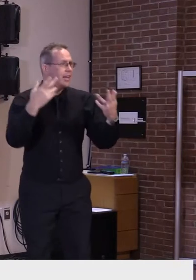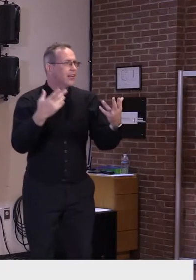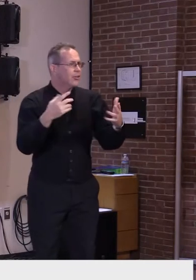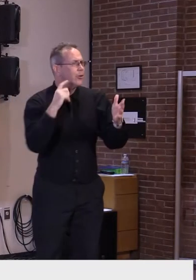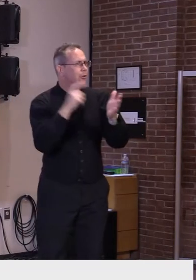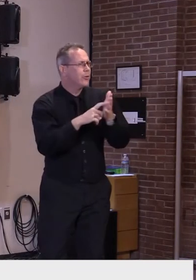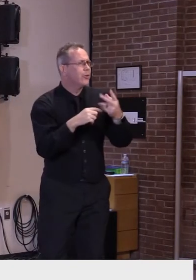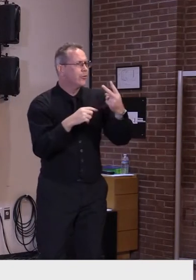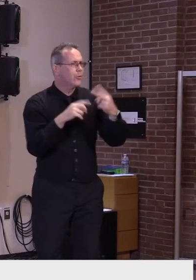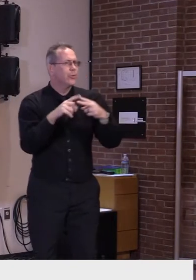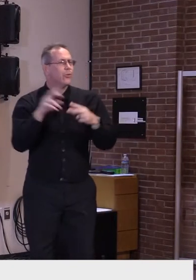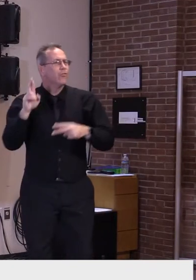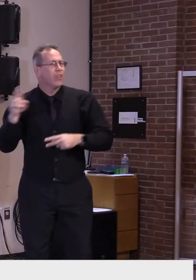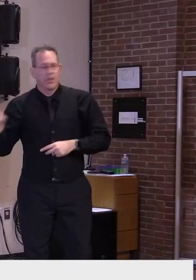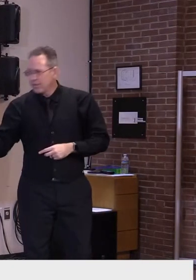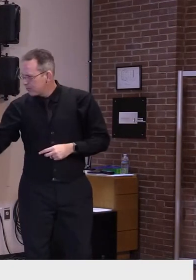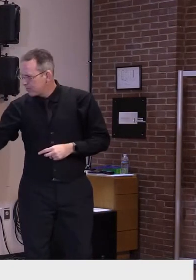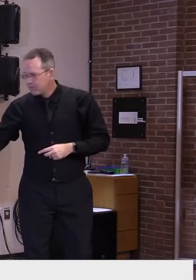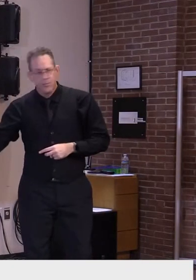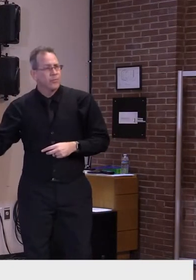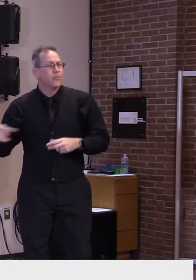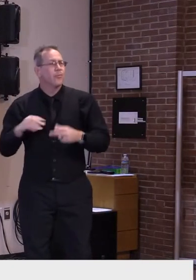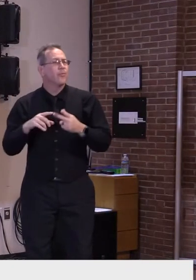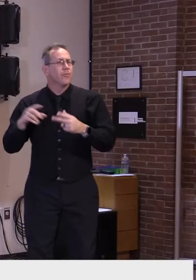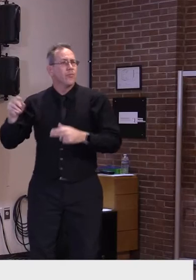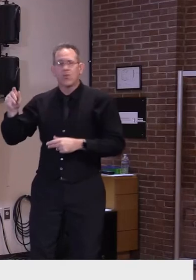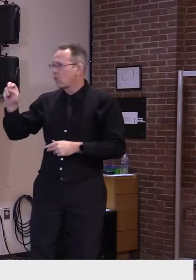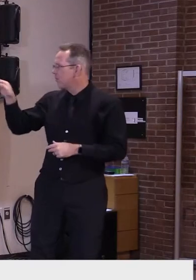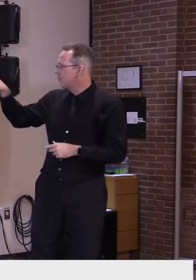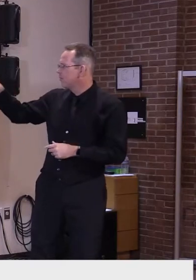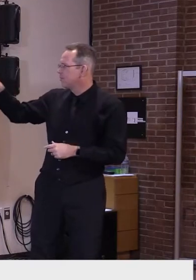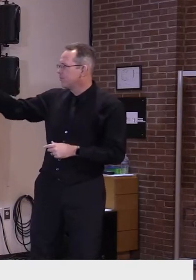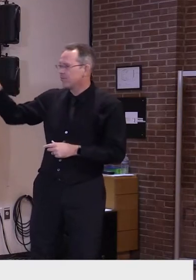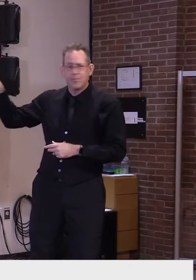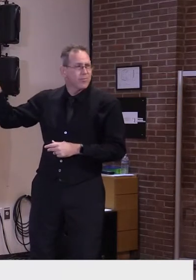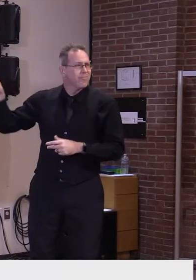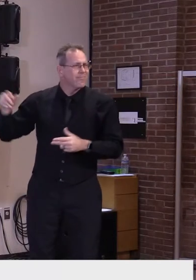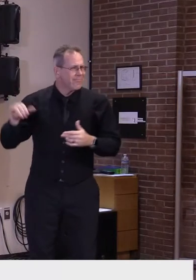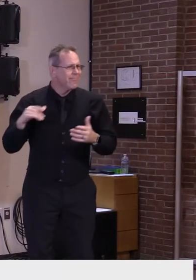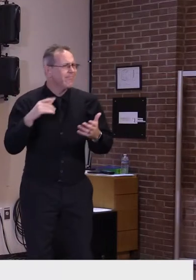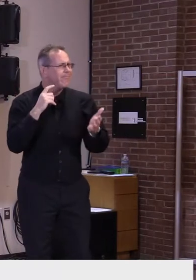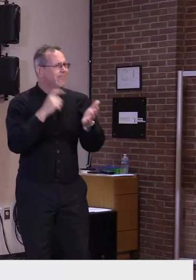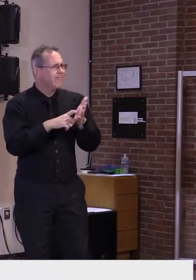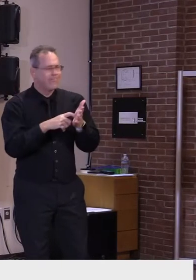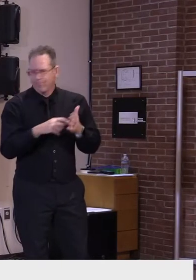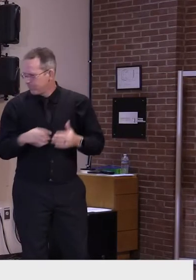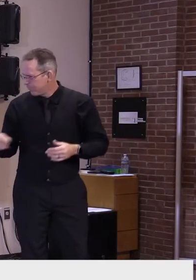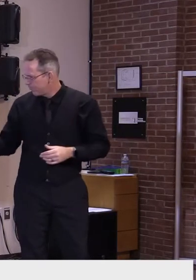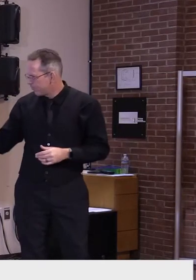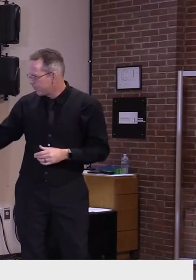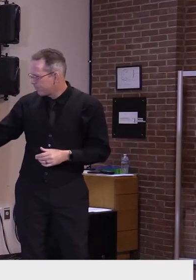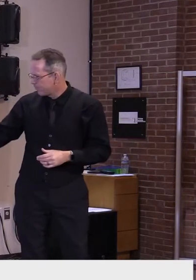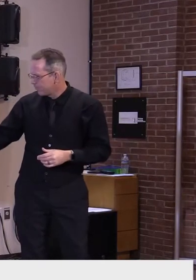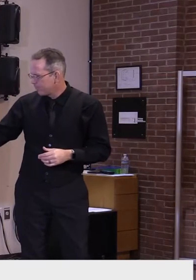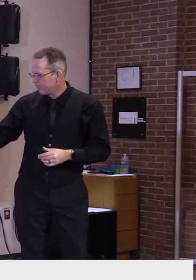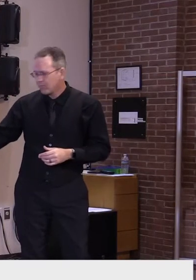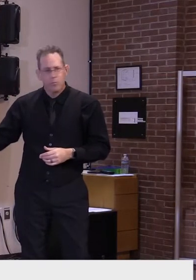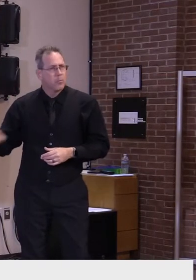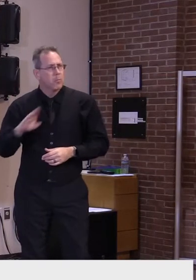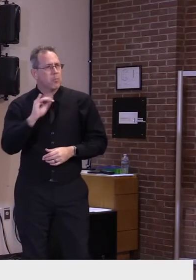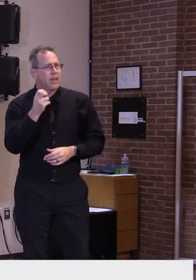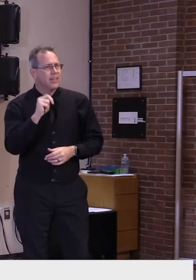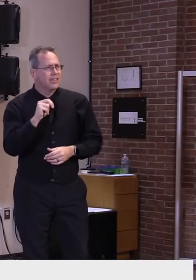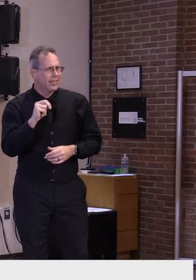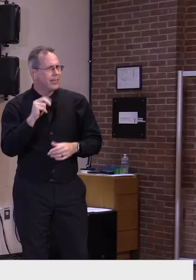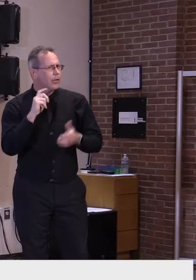in particular have rates comparable to the Northeast Kingdom, which have had high rates for a number of weeks and even months at this point. The rest